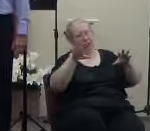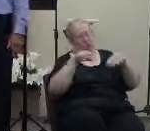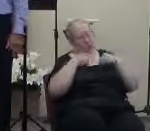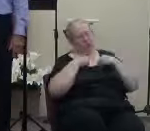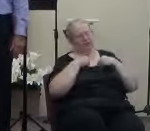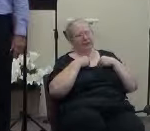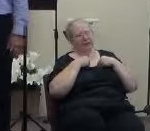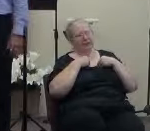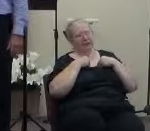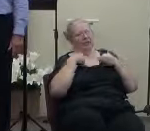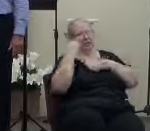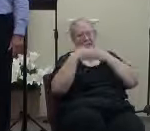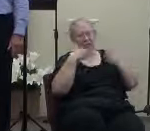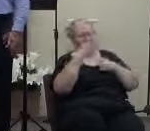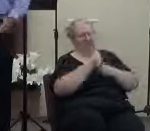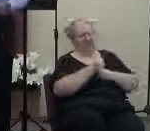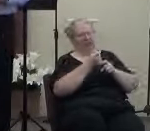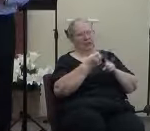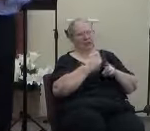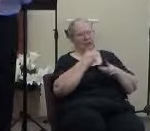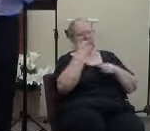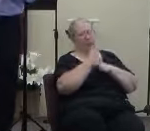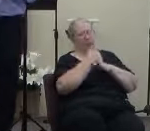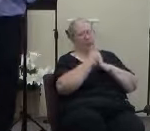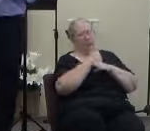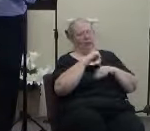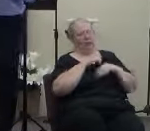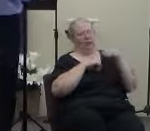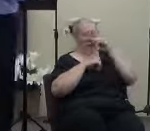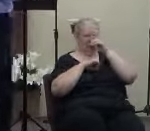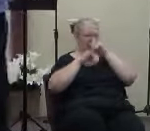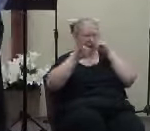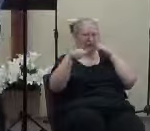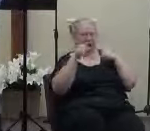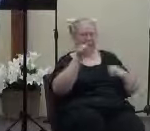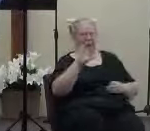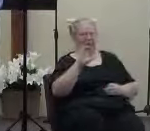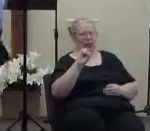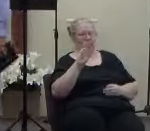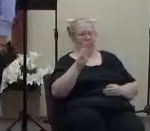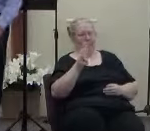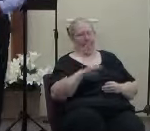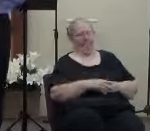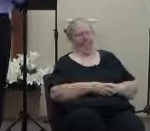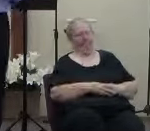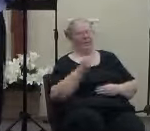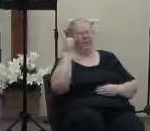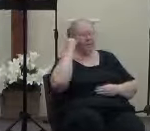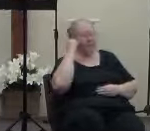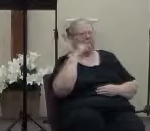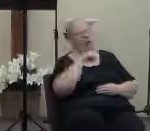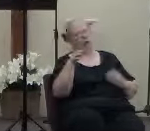Jacob. If you want to ride on the heights of the land, You got to follow